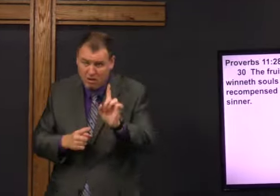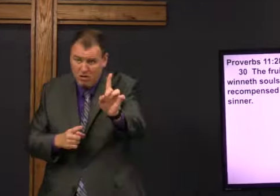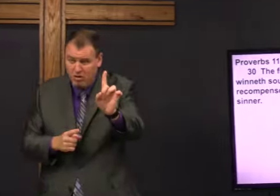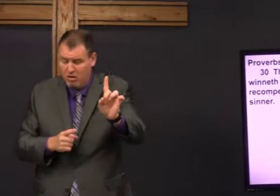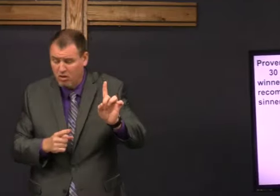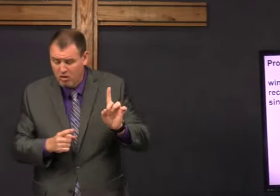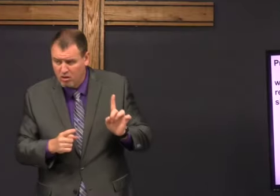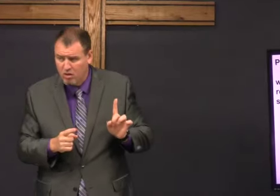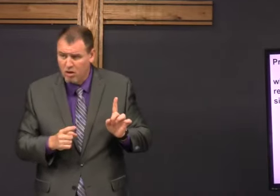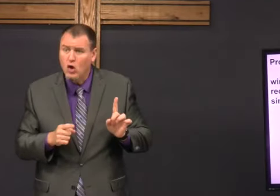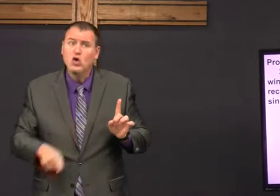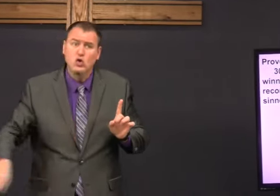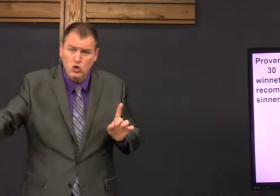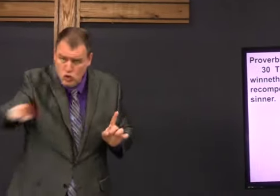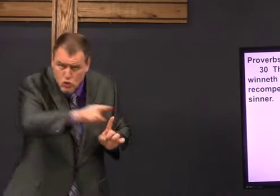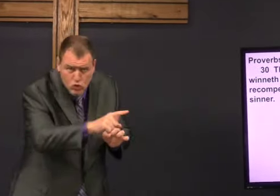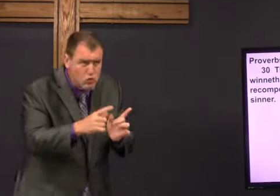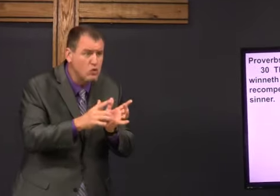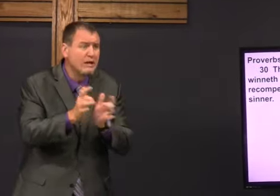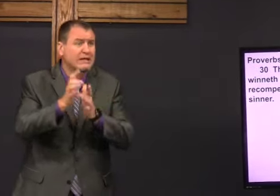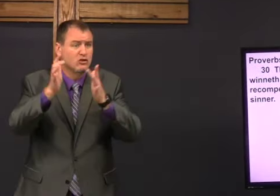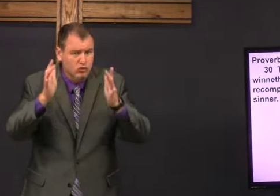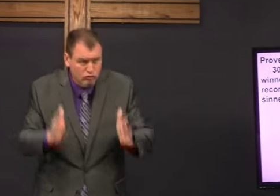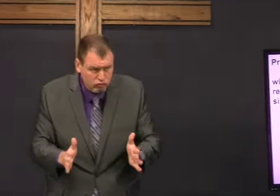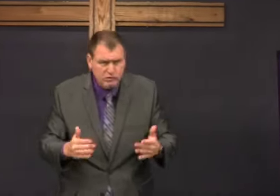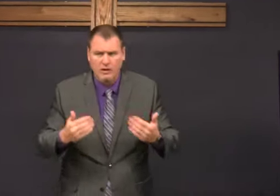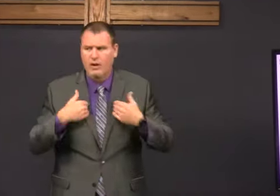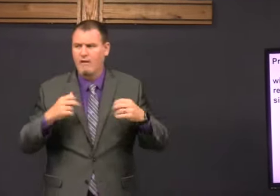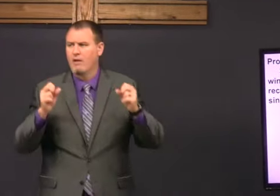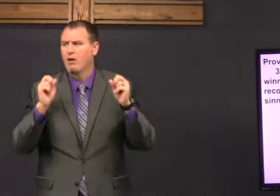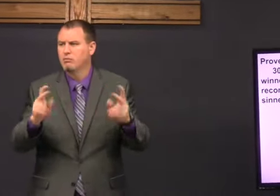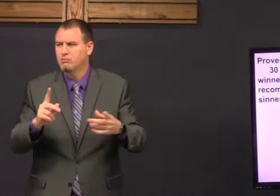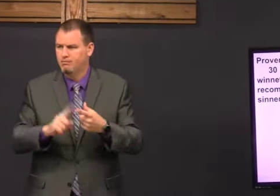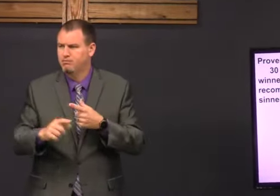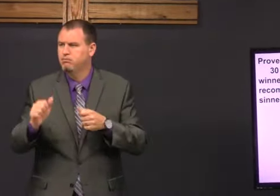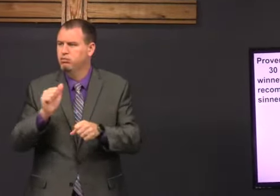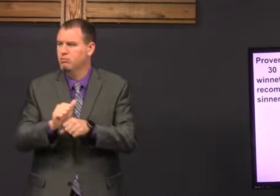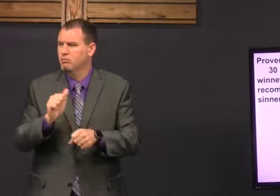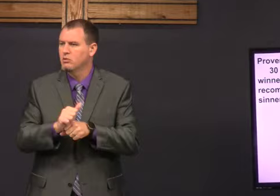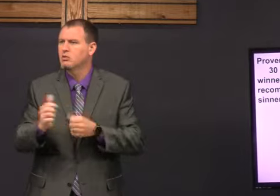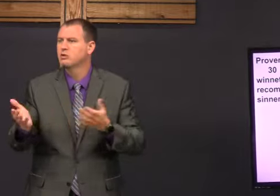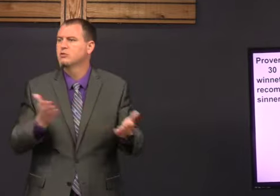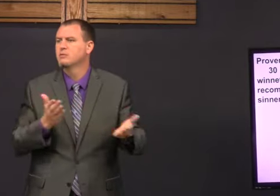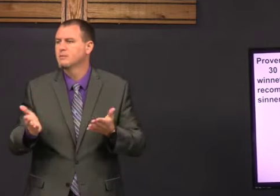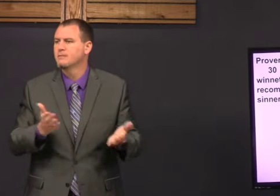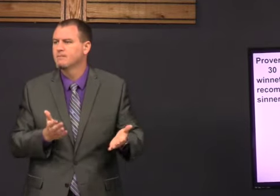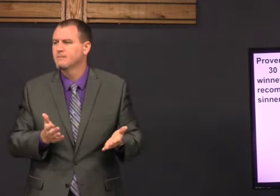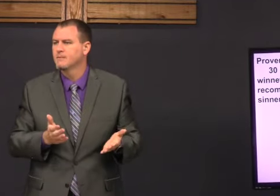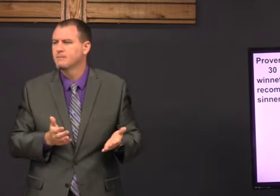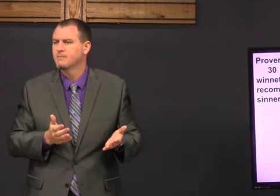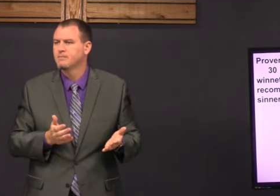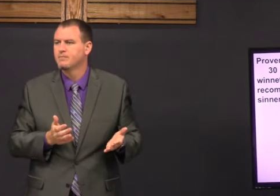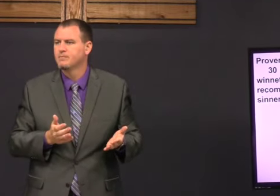So what is Solomon talking about here? As Christians, we have the opportunity to work, to